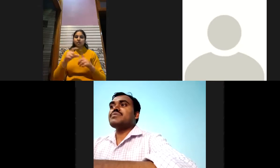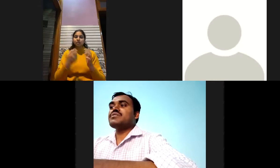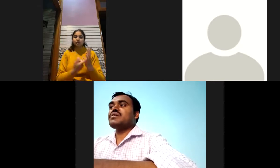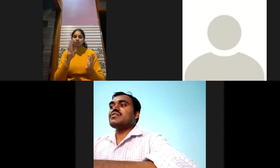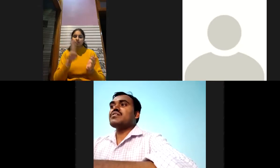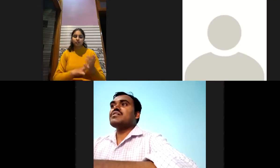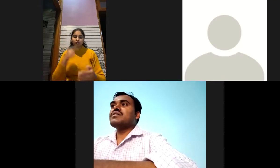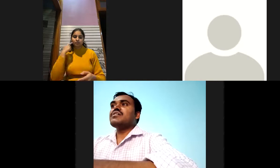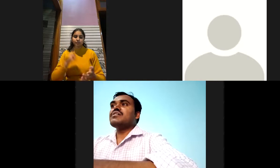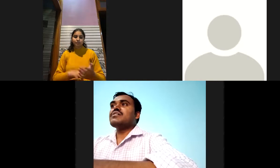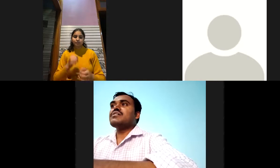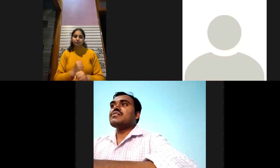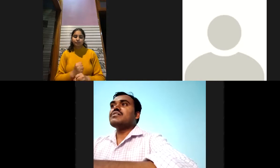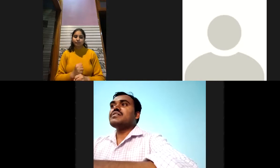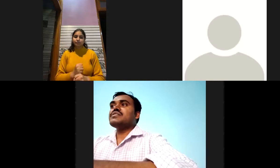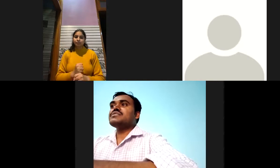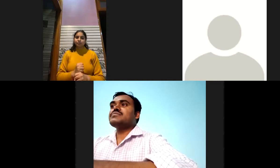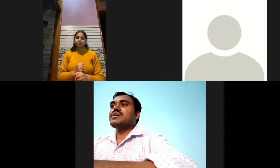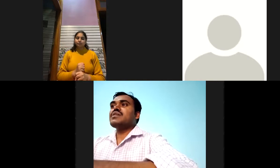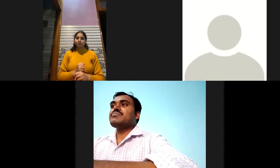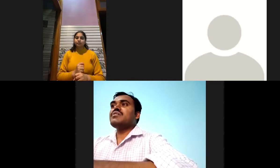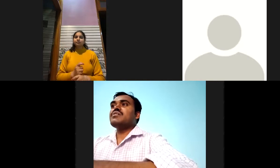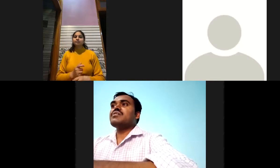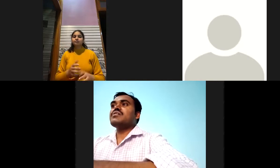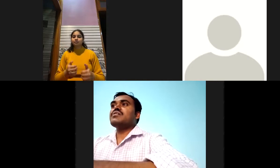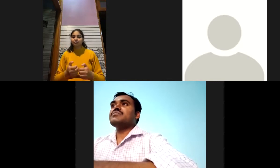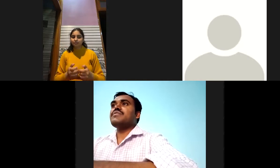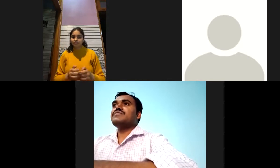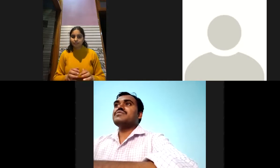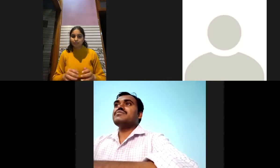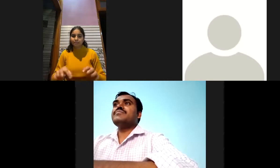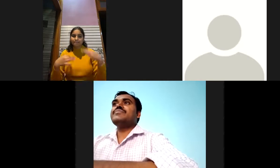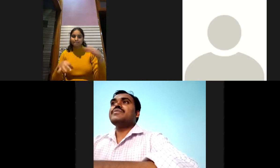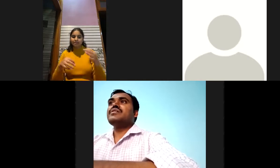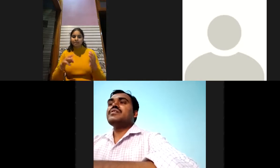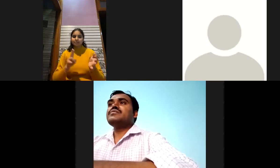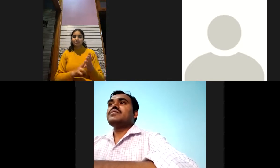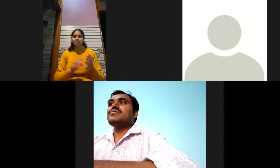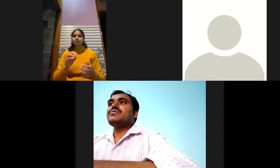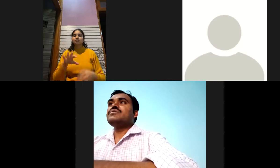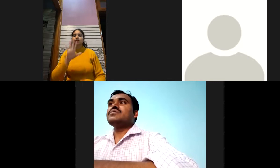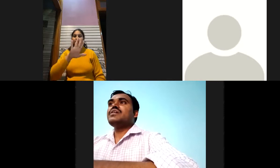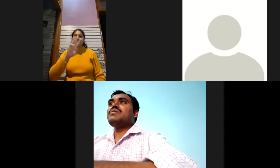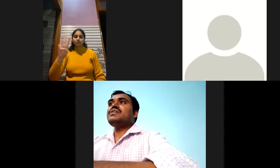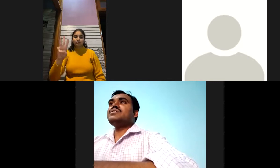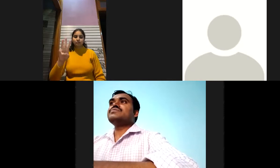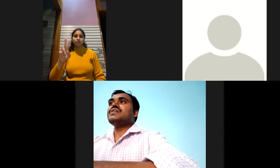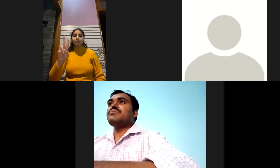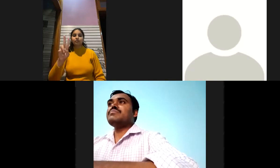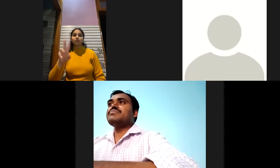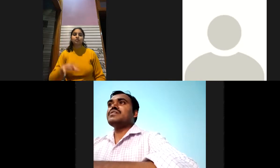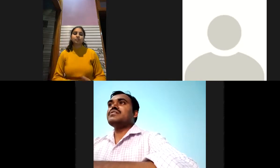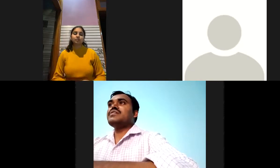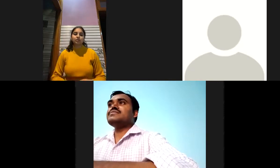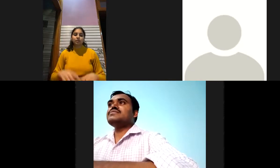can be seen in the text, page number 52. I quote, "The ability to drum